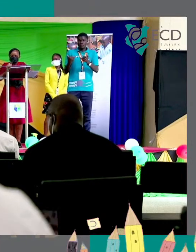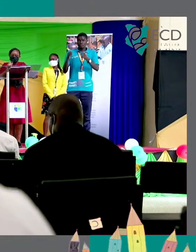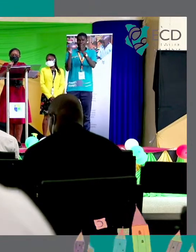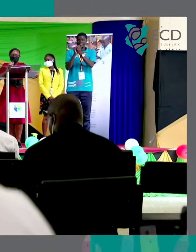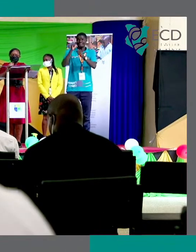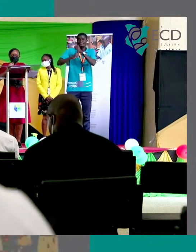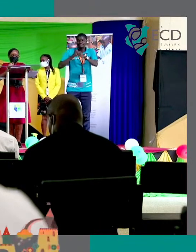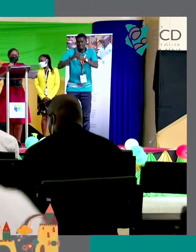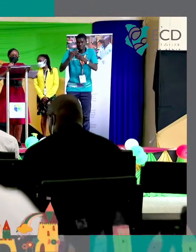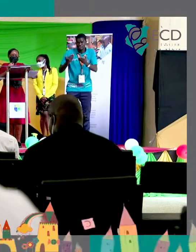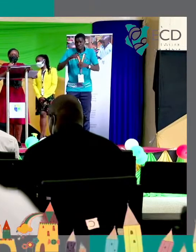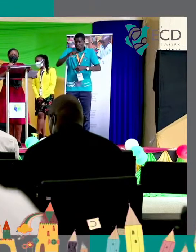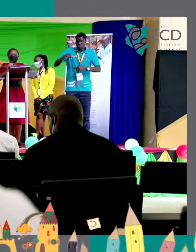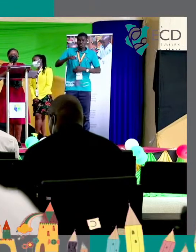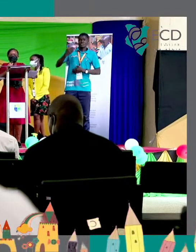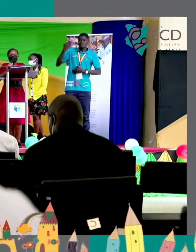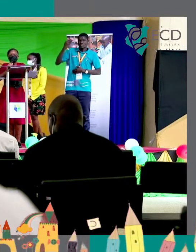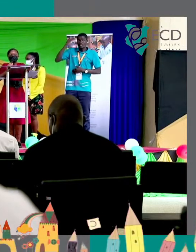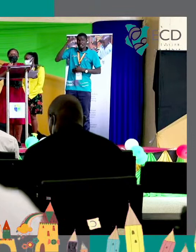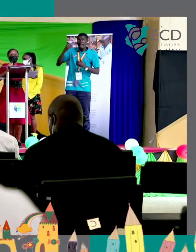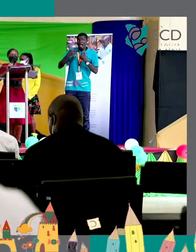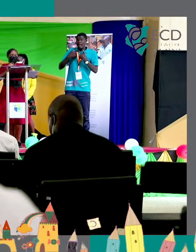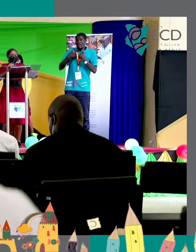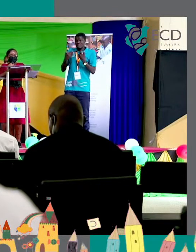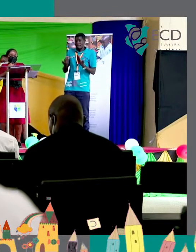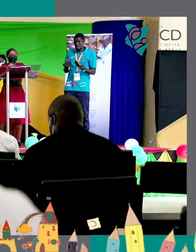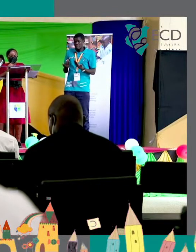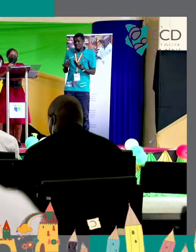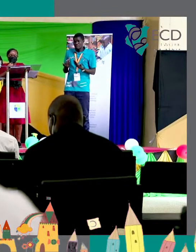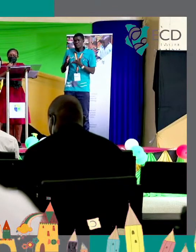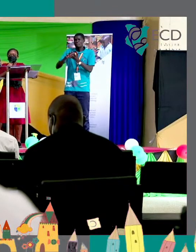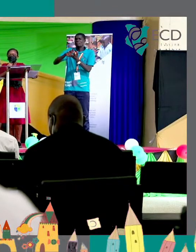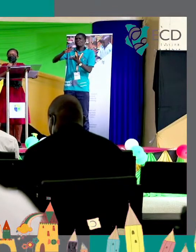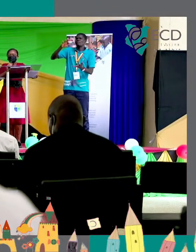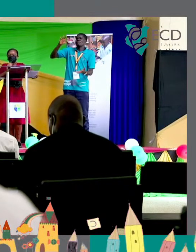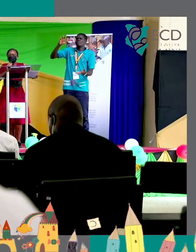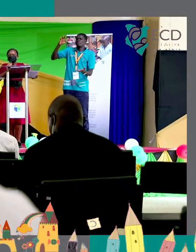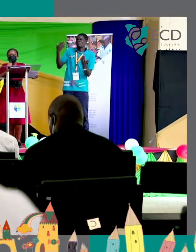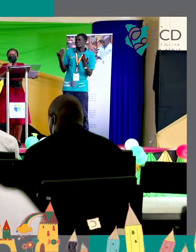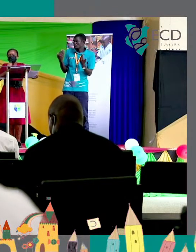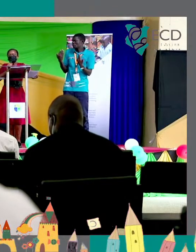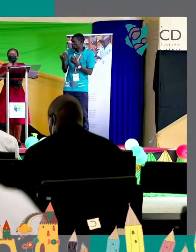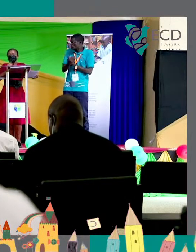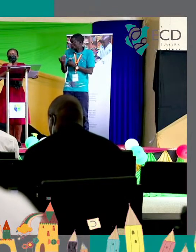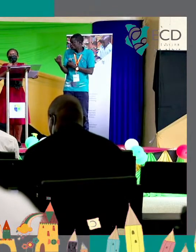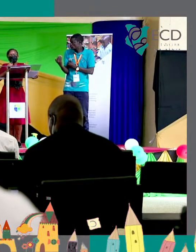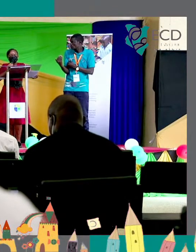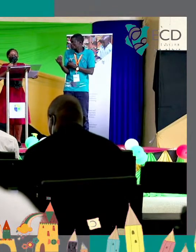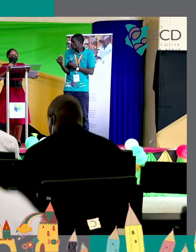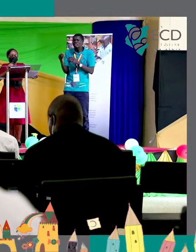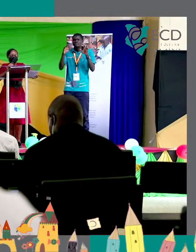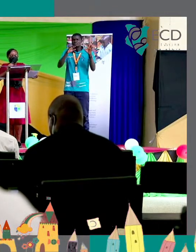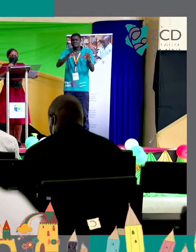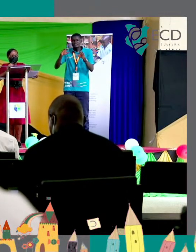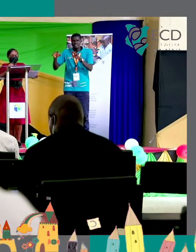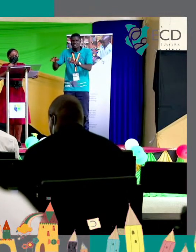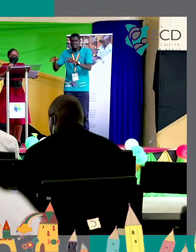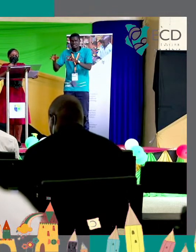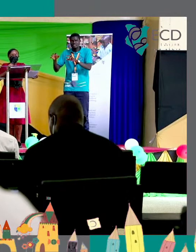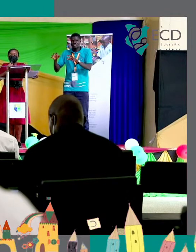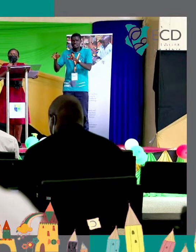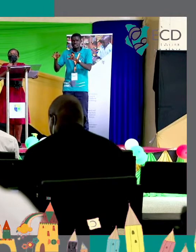So we did not have a large number of children being or suffering